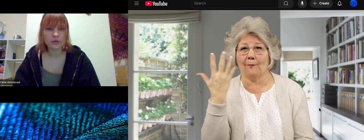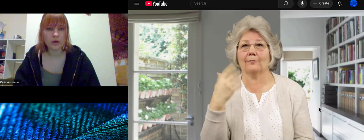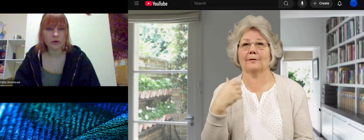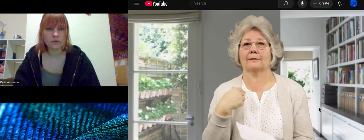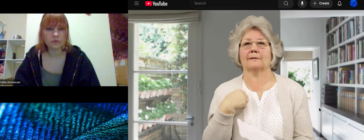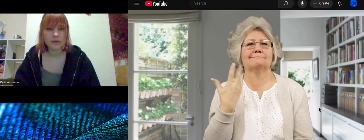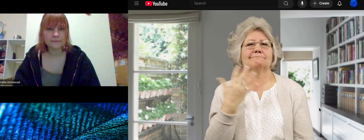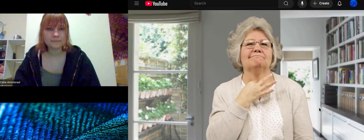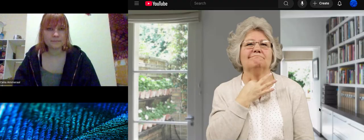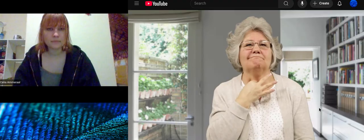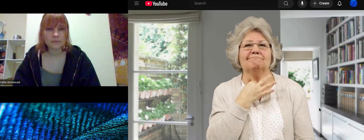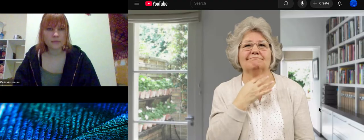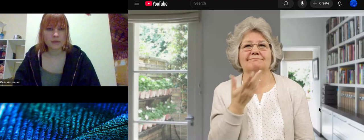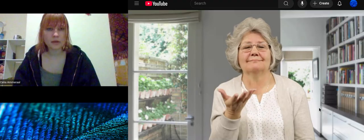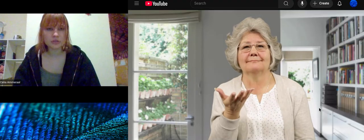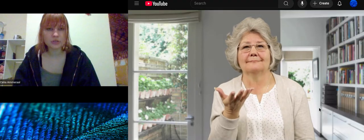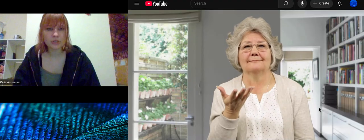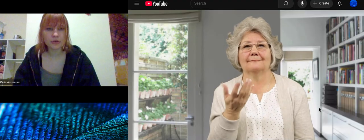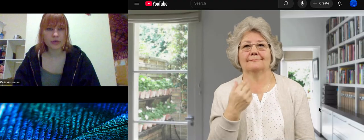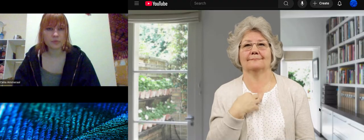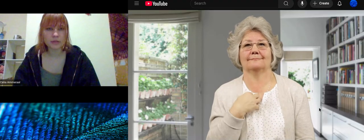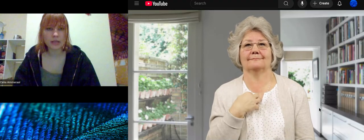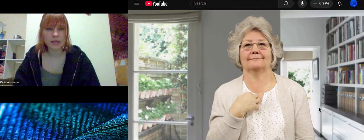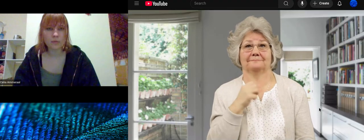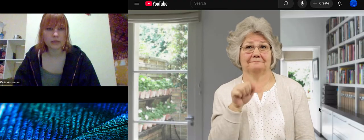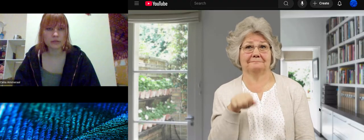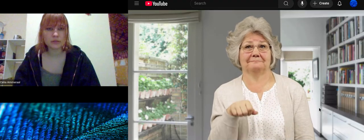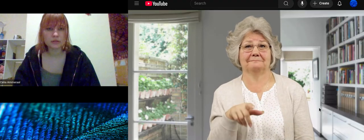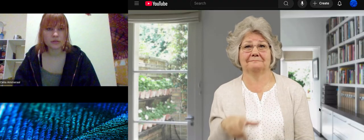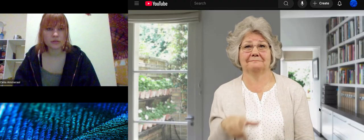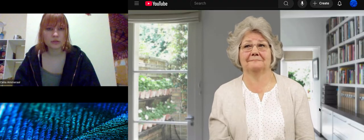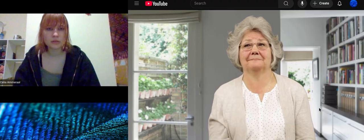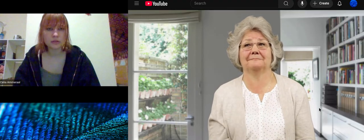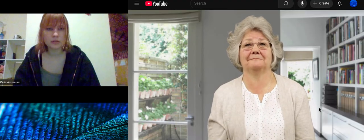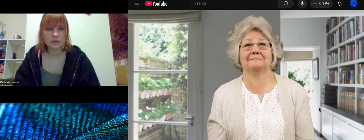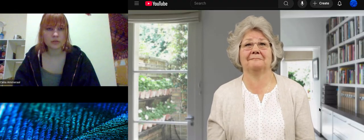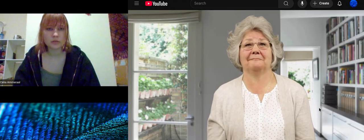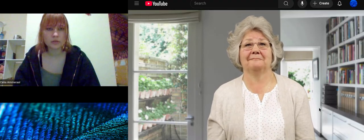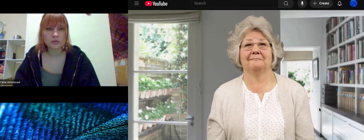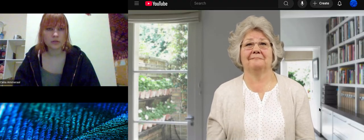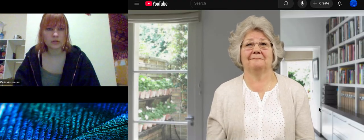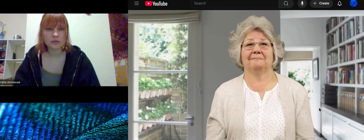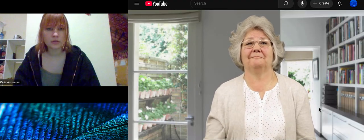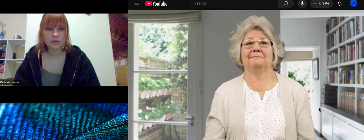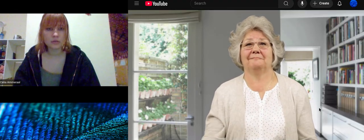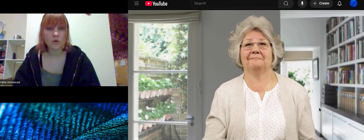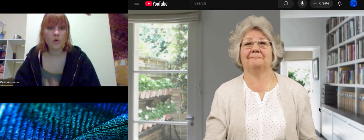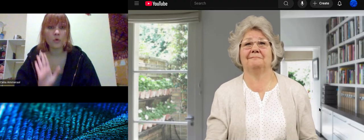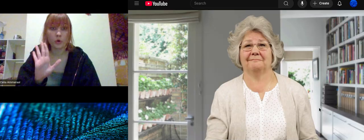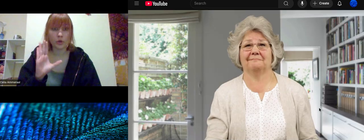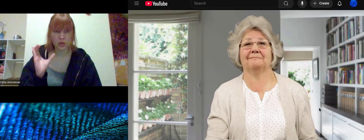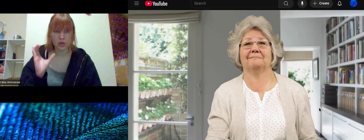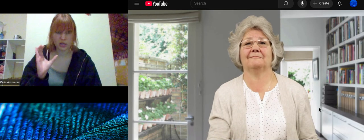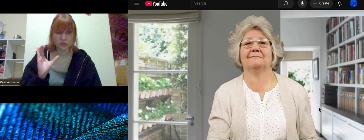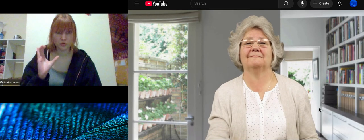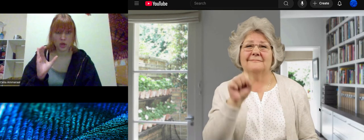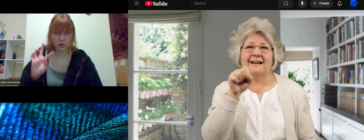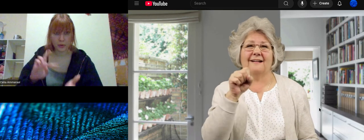you know? I was just curious what that was. Oh, are you talking about your cholesterol?